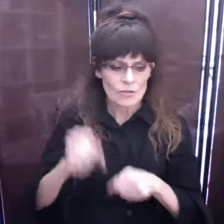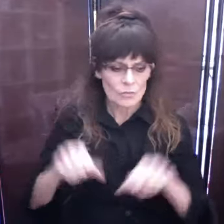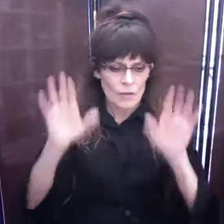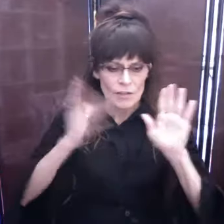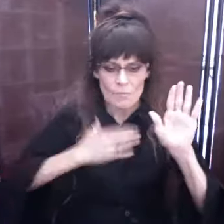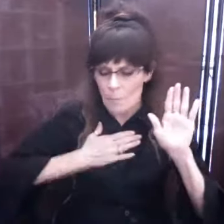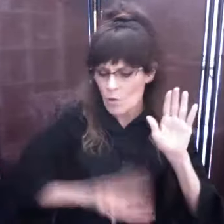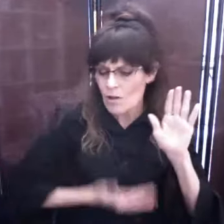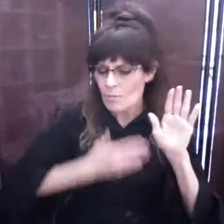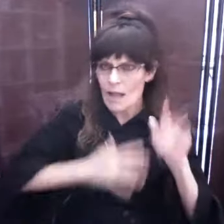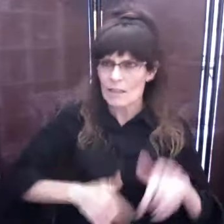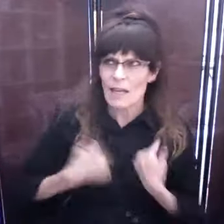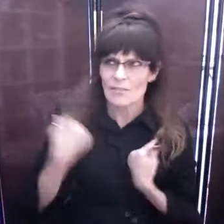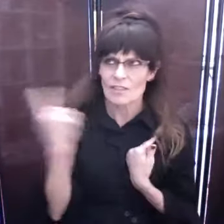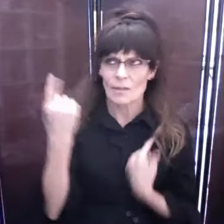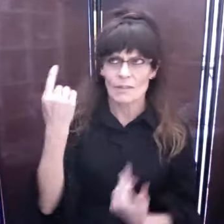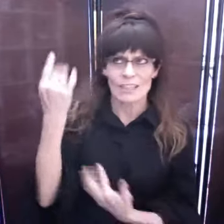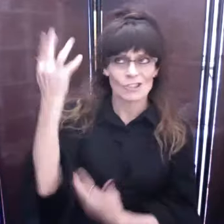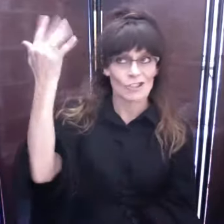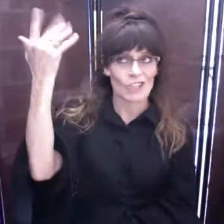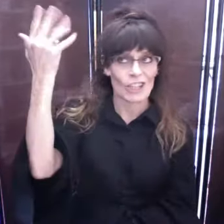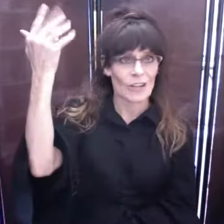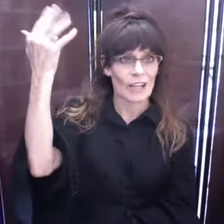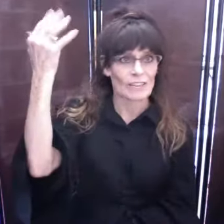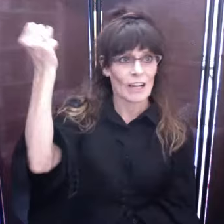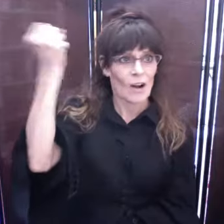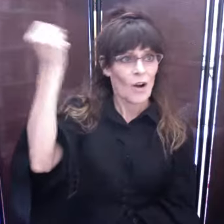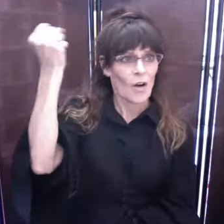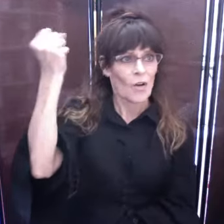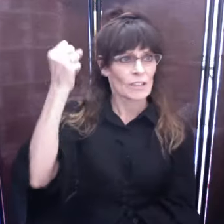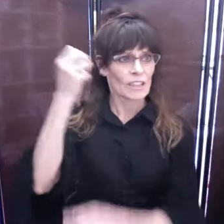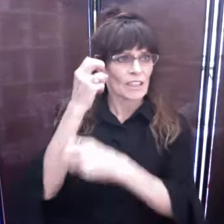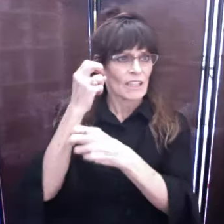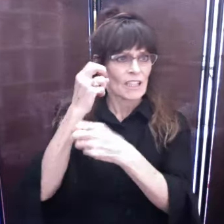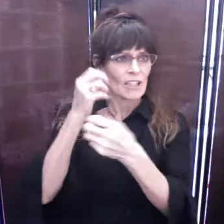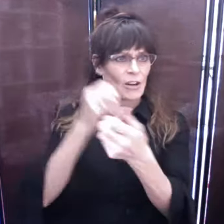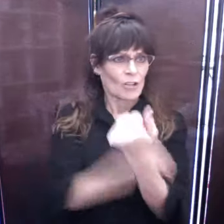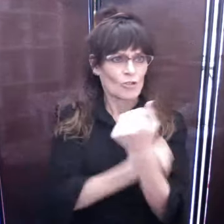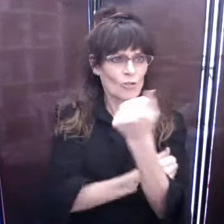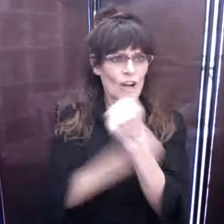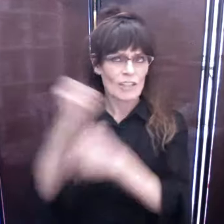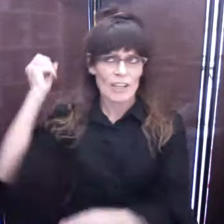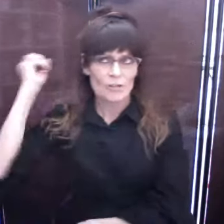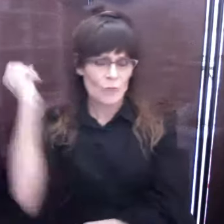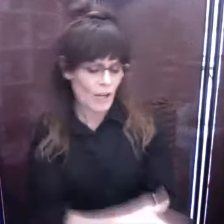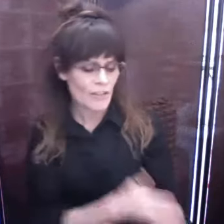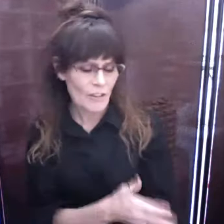that's lingering up there in the sky, holding a bag of poison, getting ready to throw it on the ground, saying, let's see if I can drag you back to hell today,